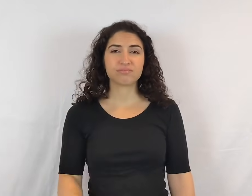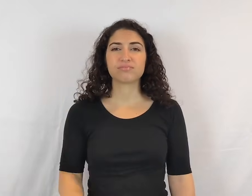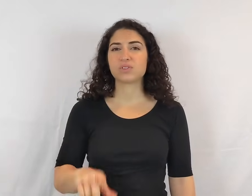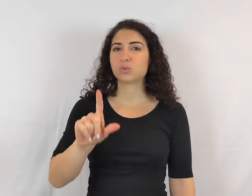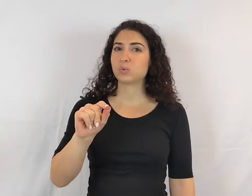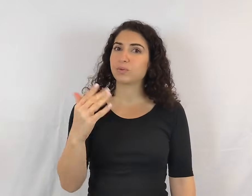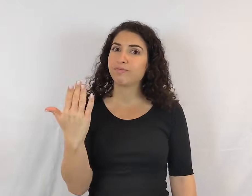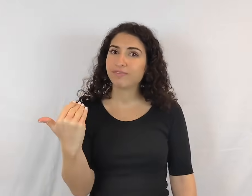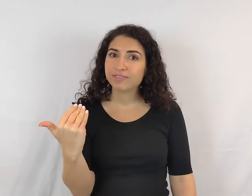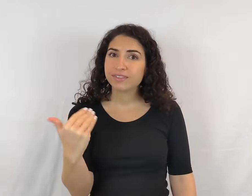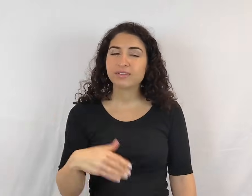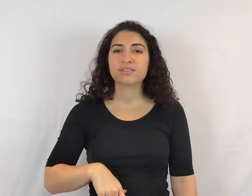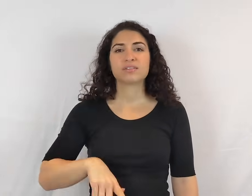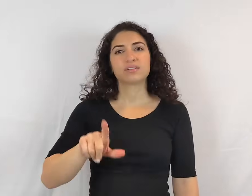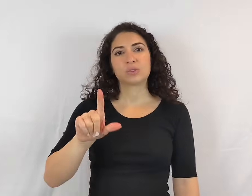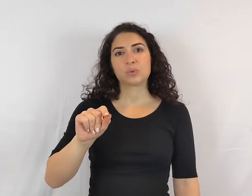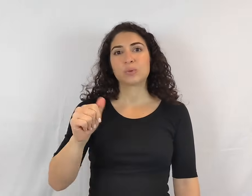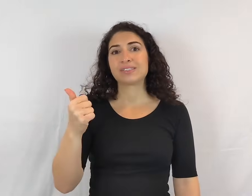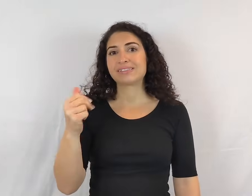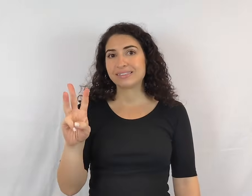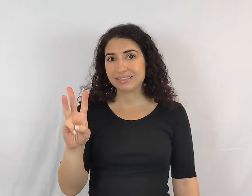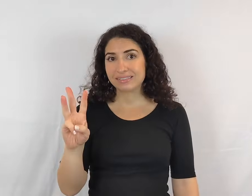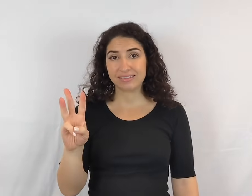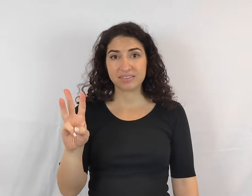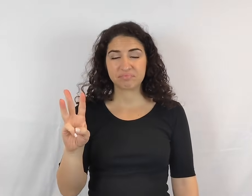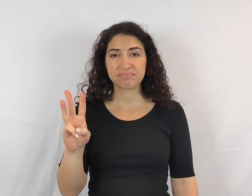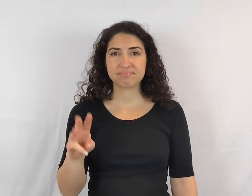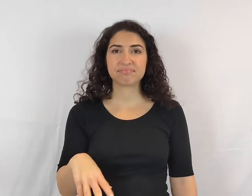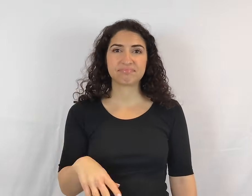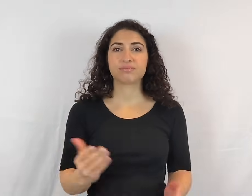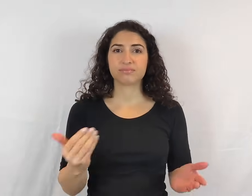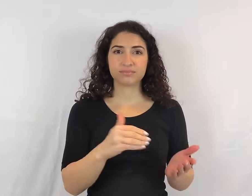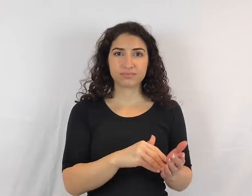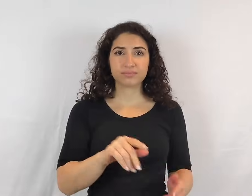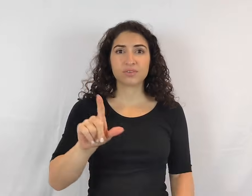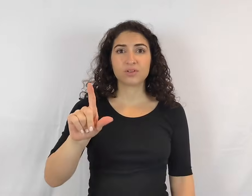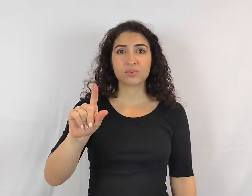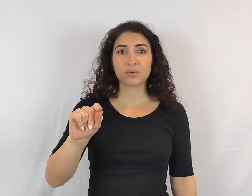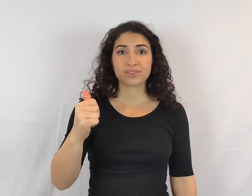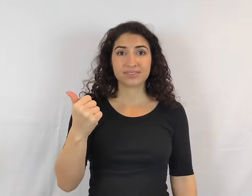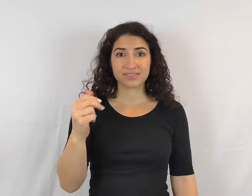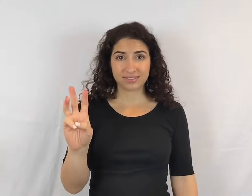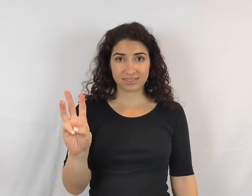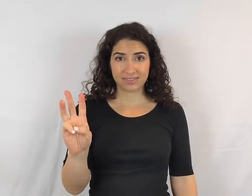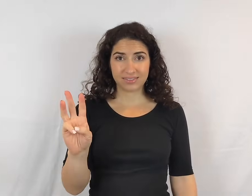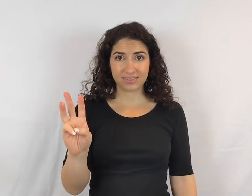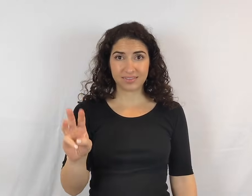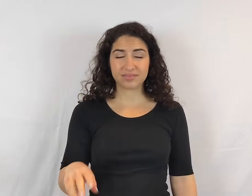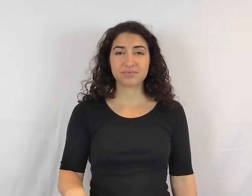2014, 2015, 2016, again 2016,